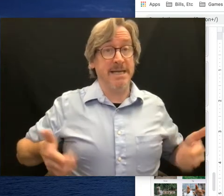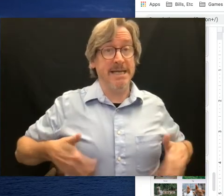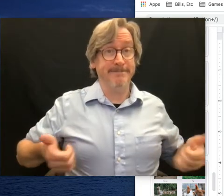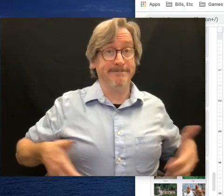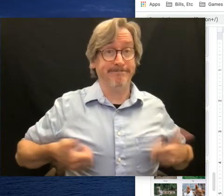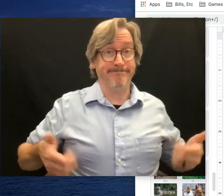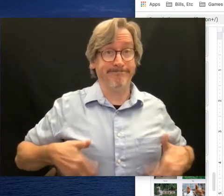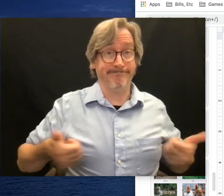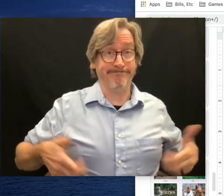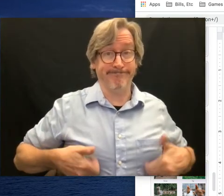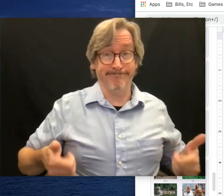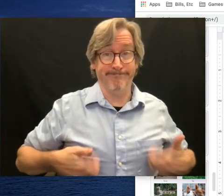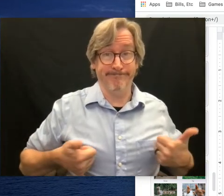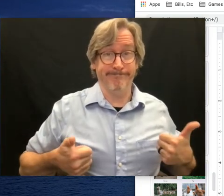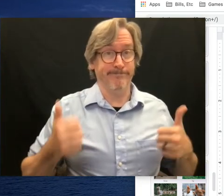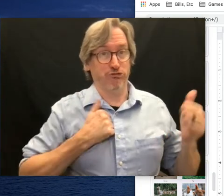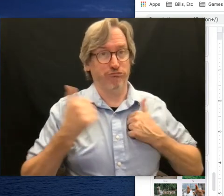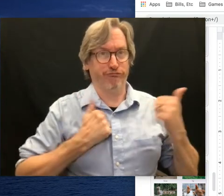Monkey,